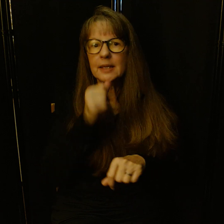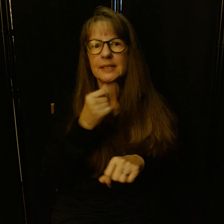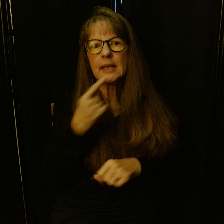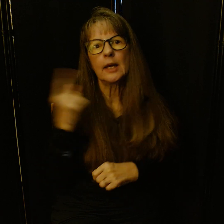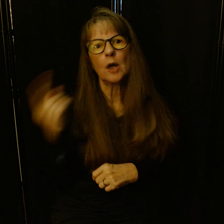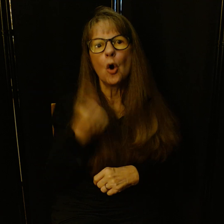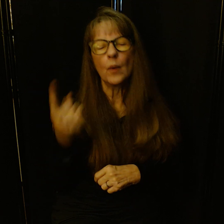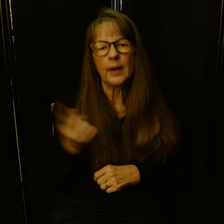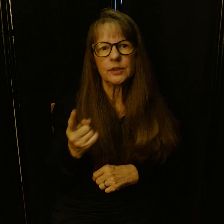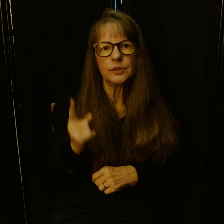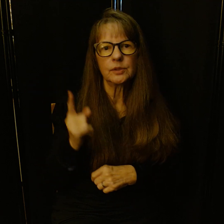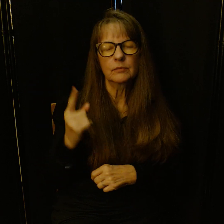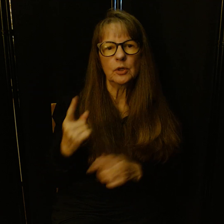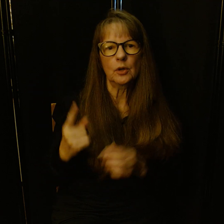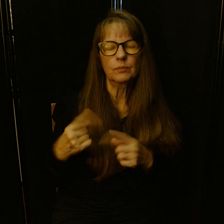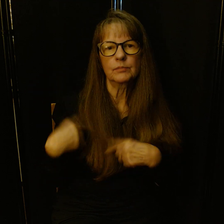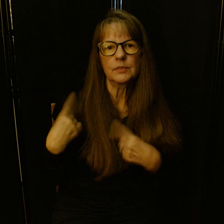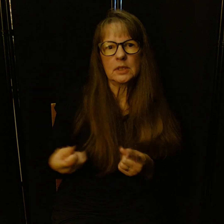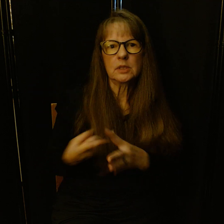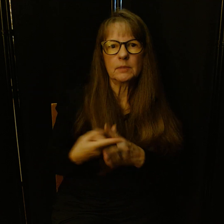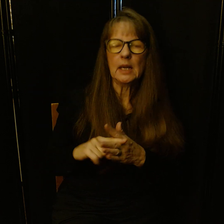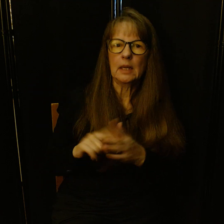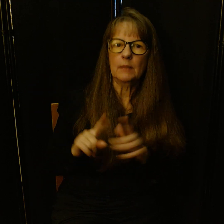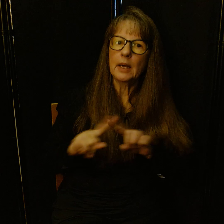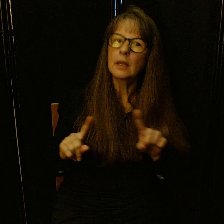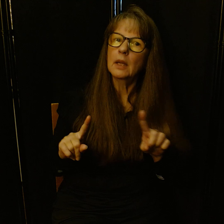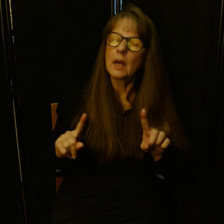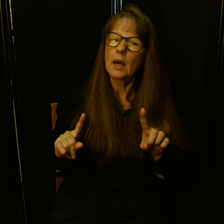say like always, since the beginning, but